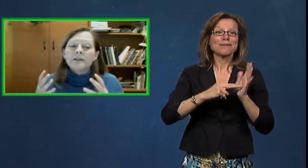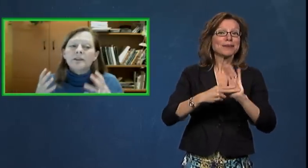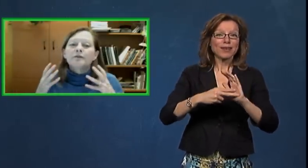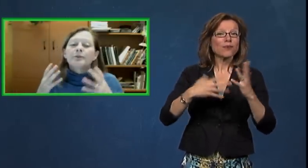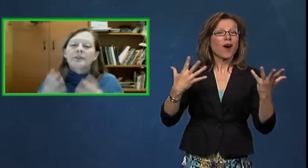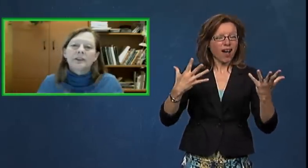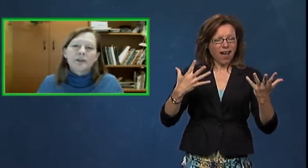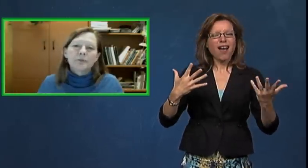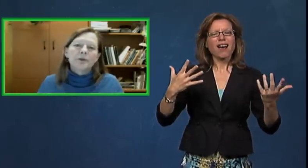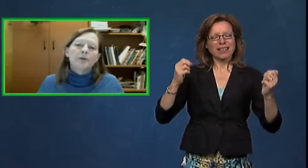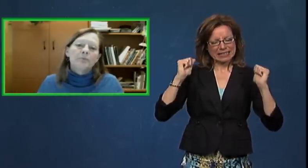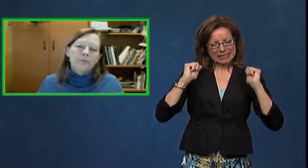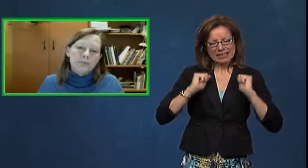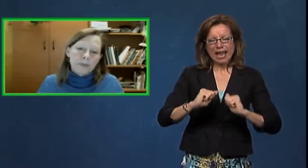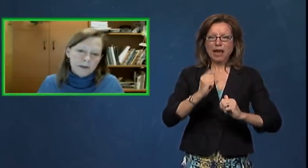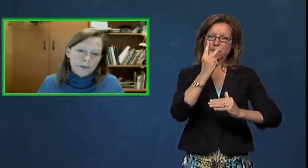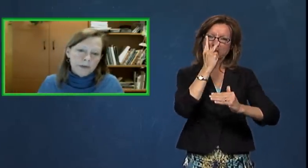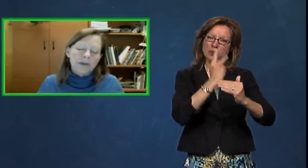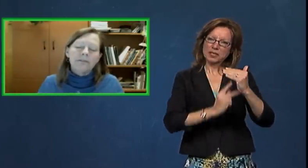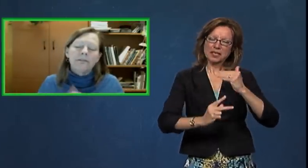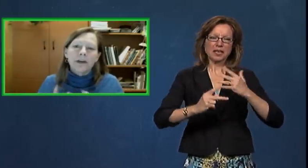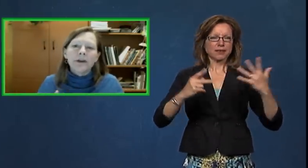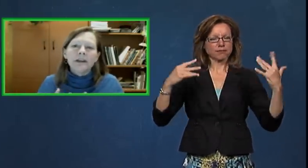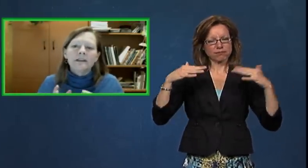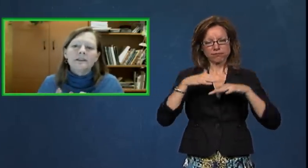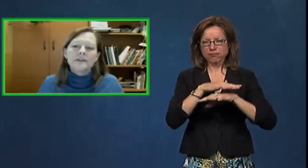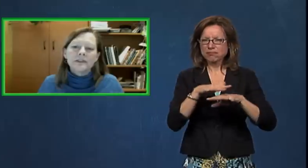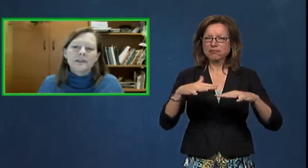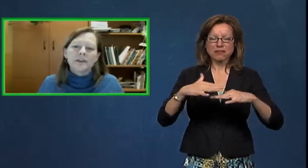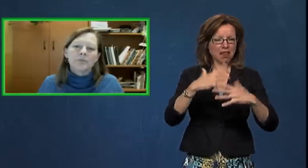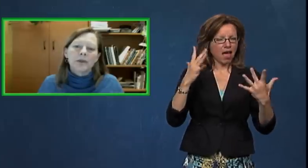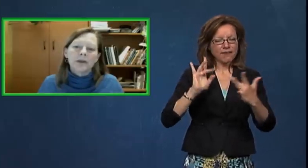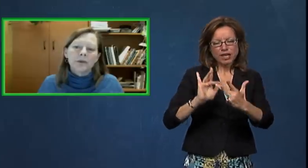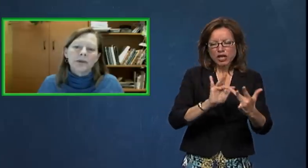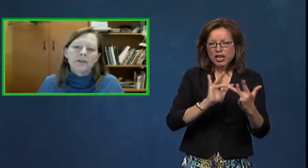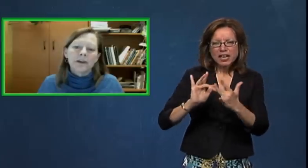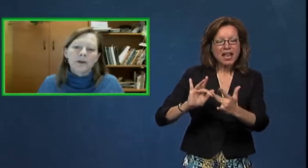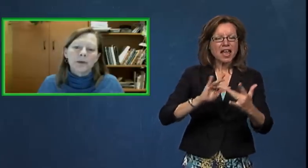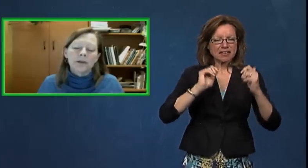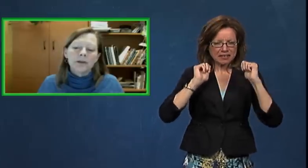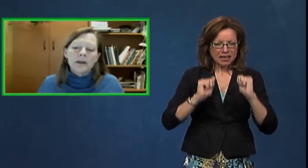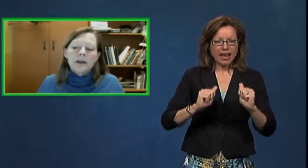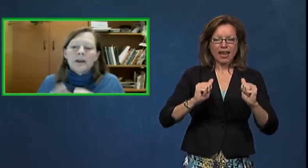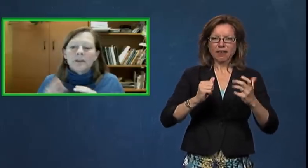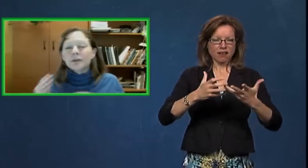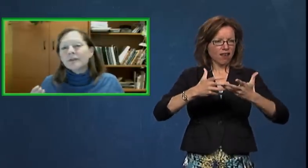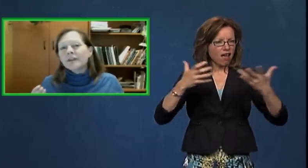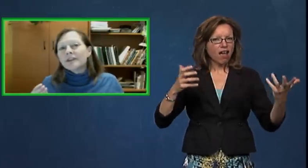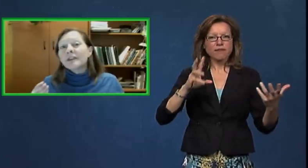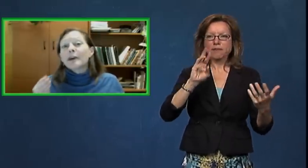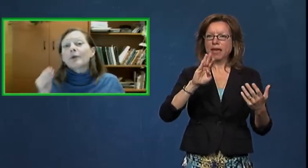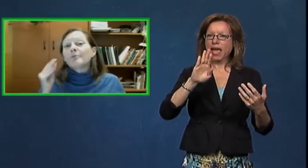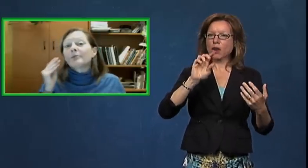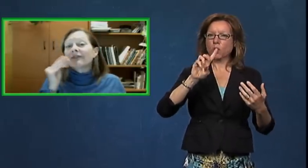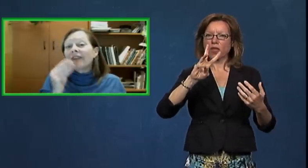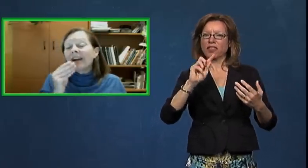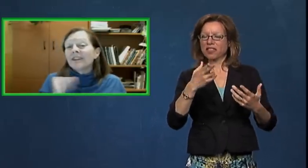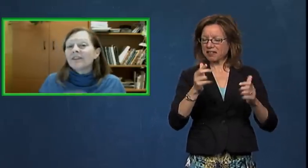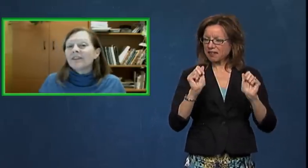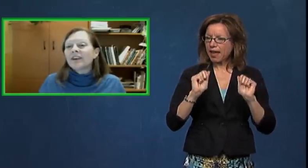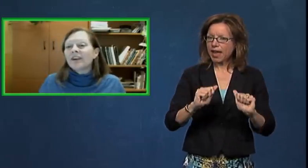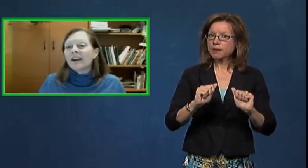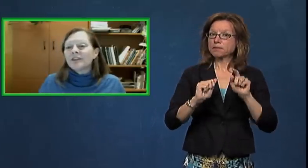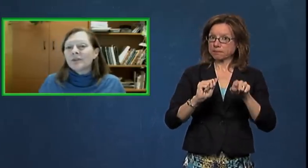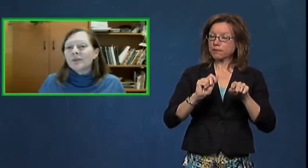lots of predictable bandwidth, a very consistent bandwidth environment. The university that we